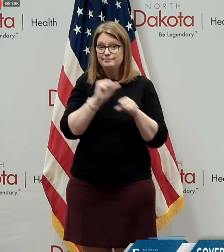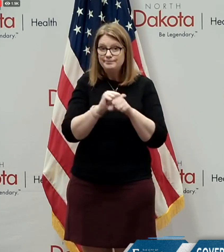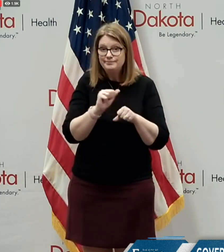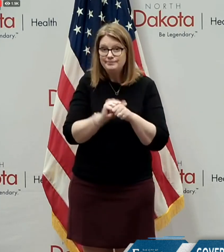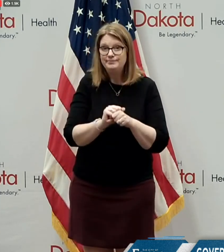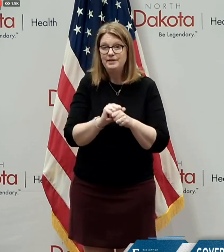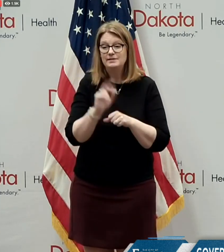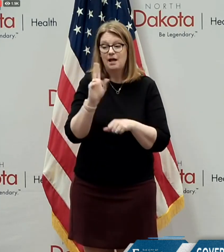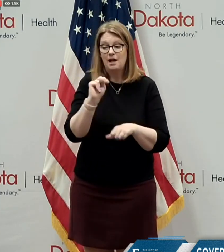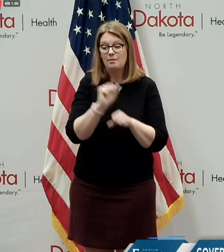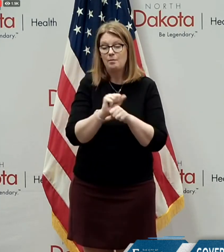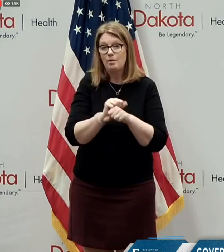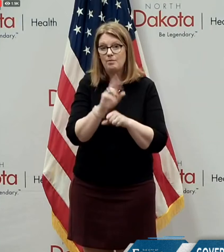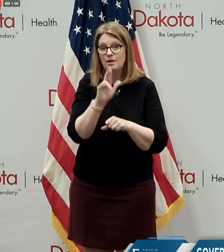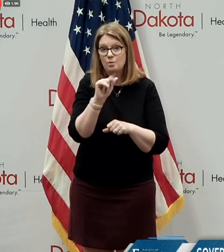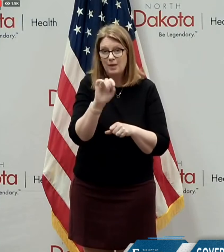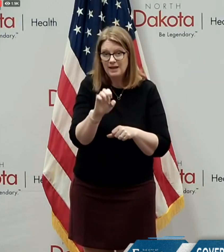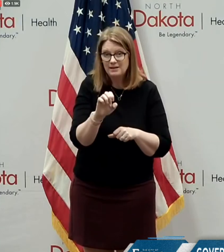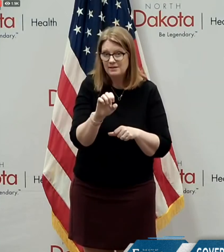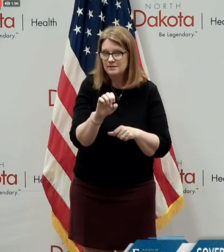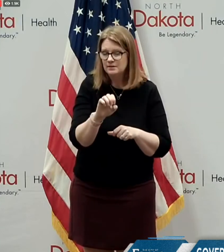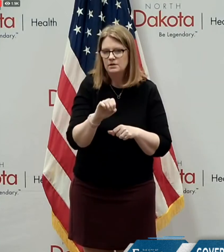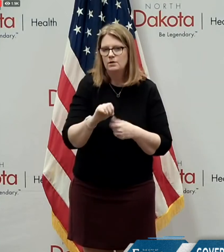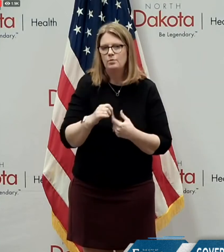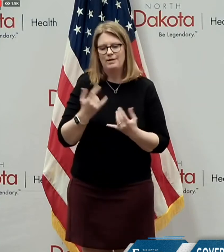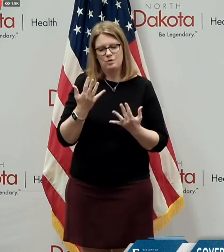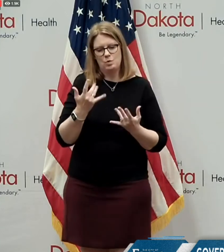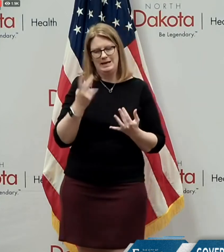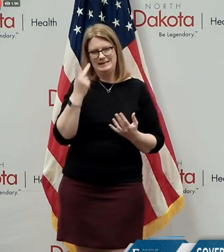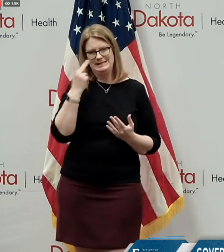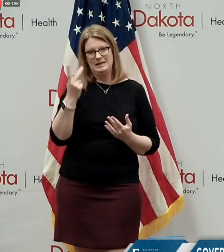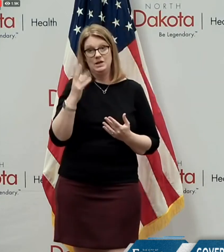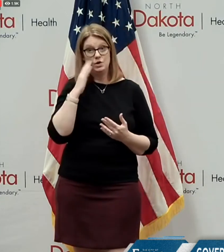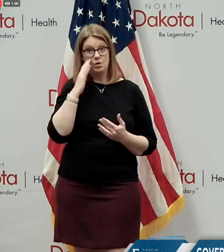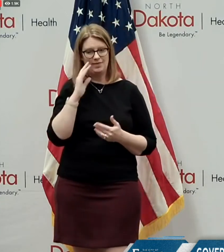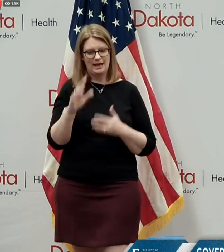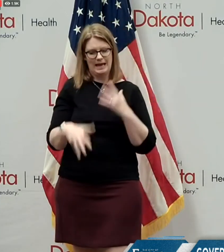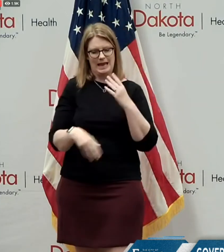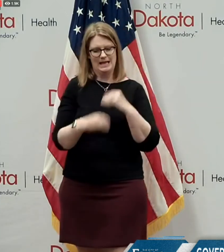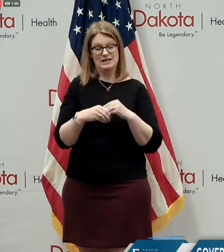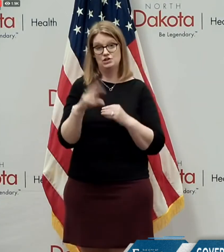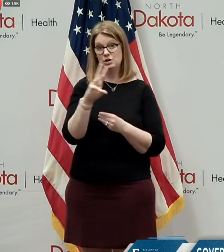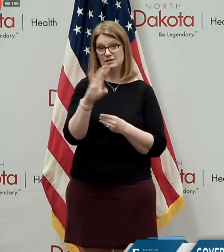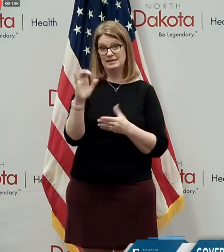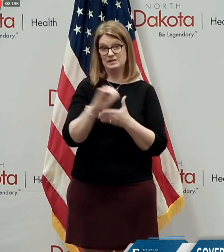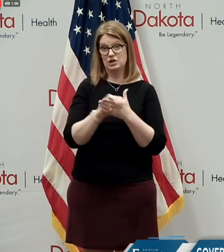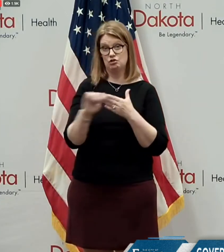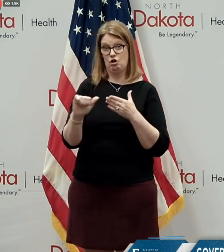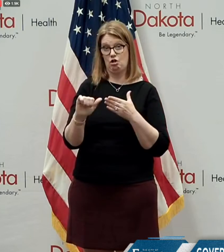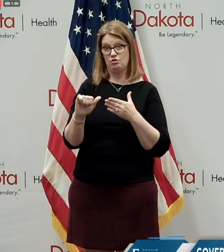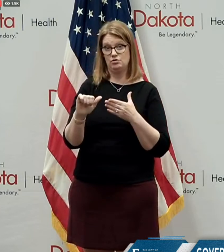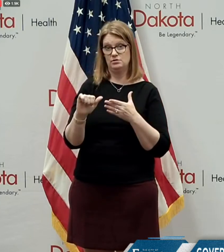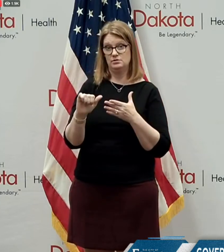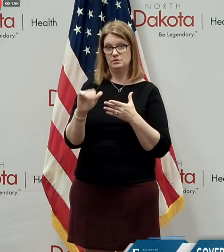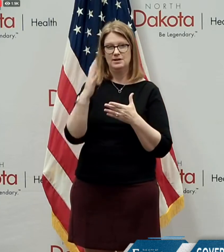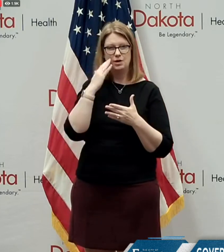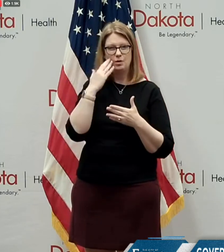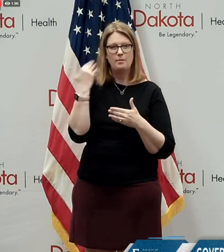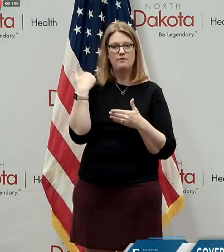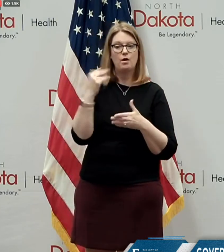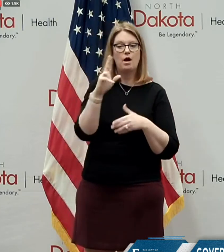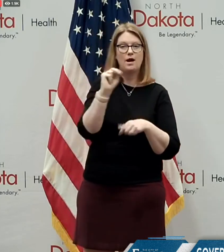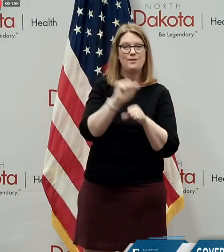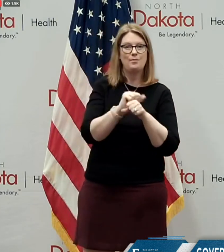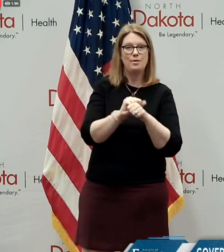Dakota until the expiration of the extra $600 a week goes away, because I hear story after story after story from